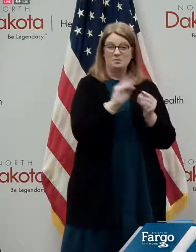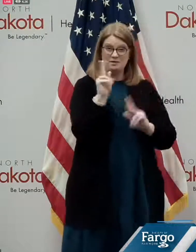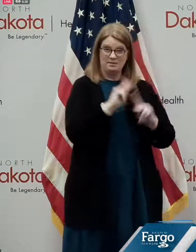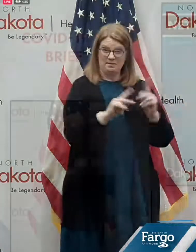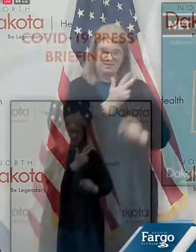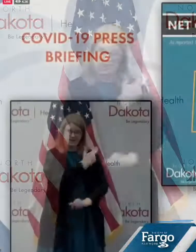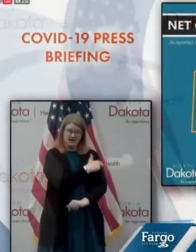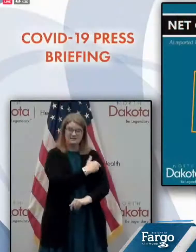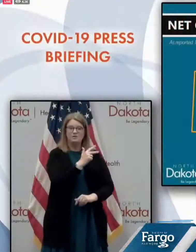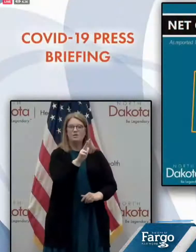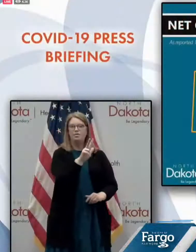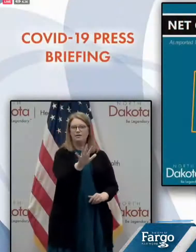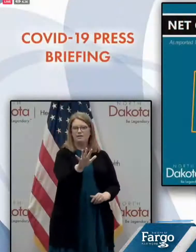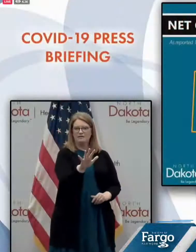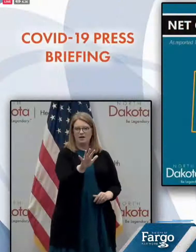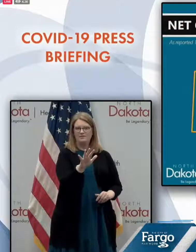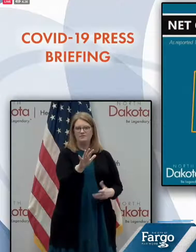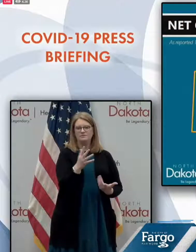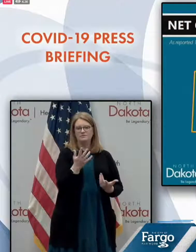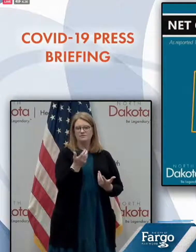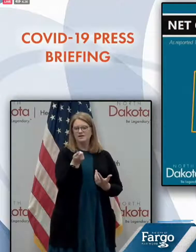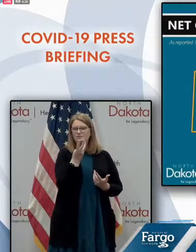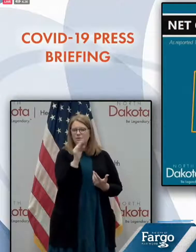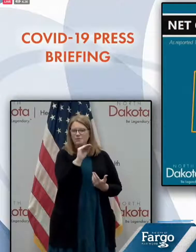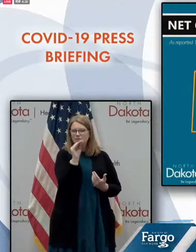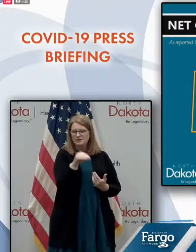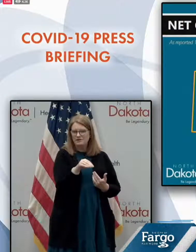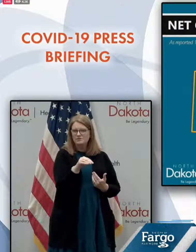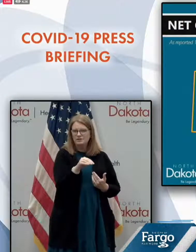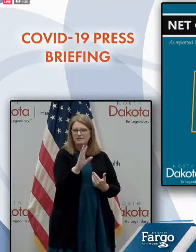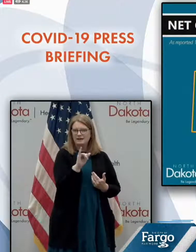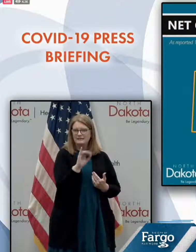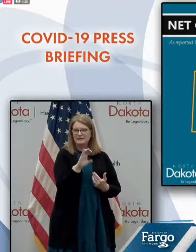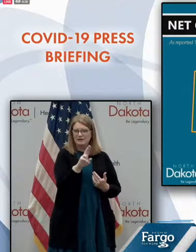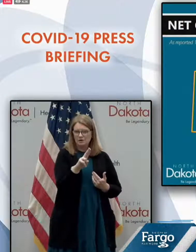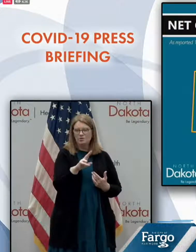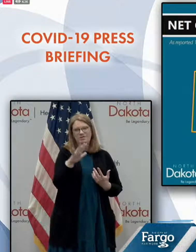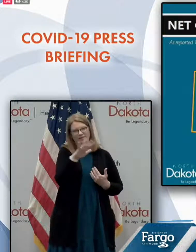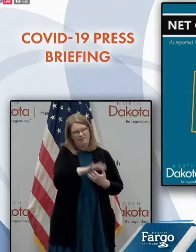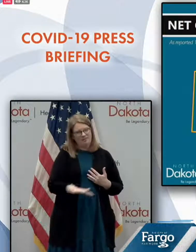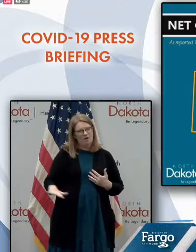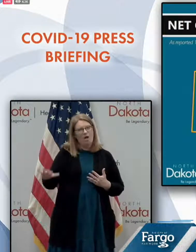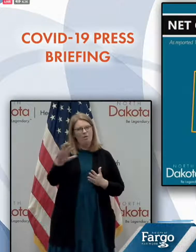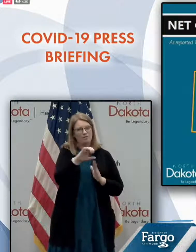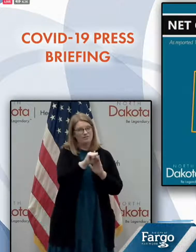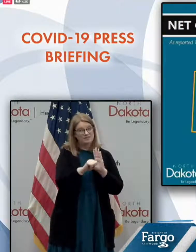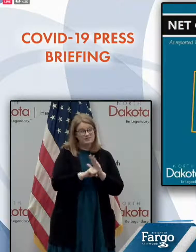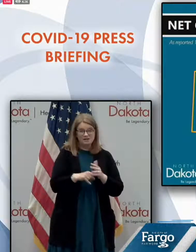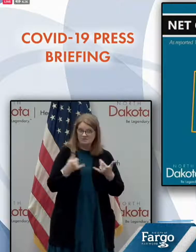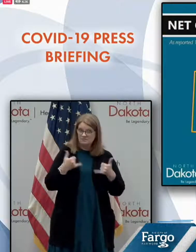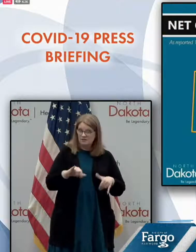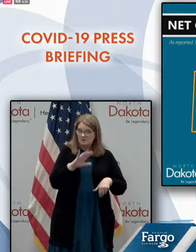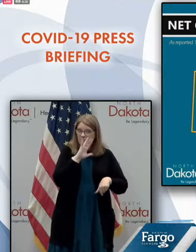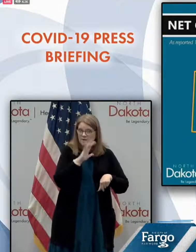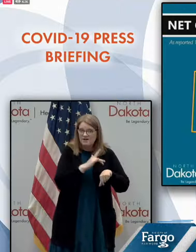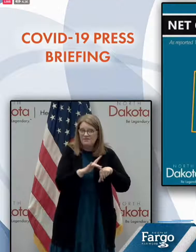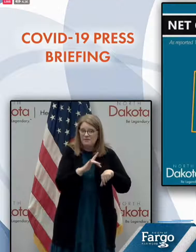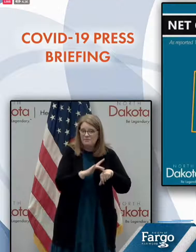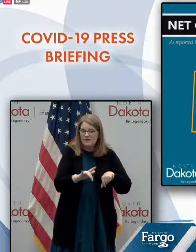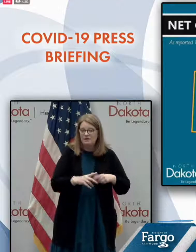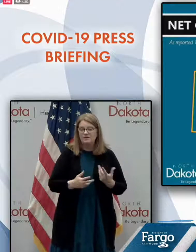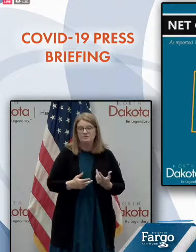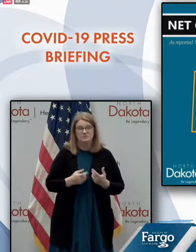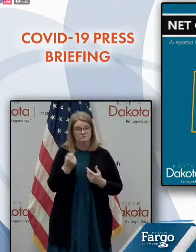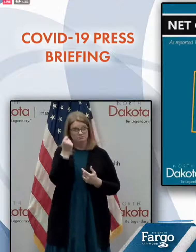hospitalized. Only a percentage of those are in ICU. These are spread across the state. We still have capacity, but we did have a call